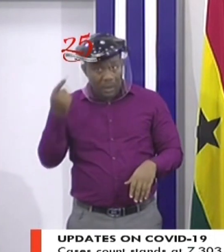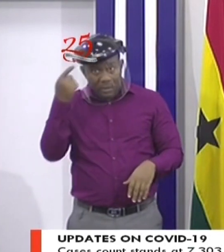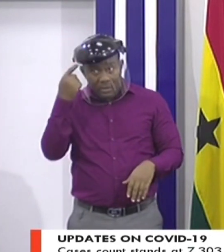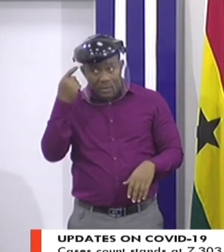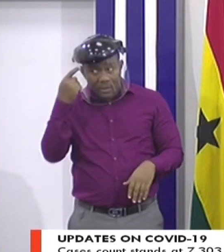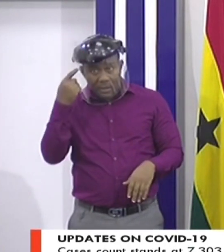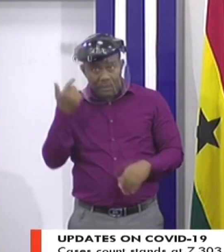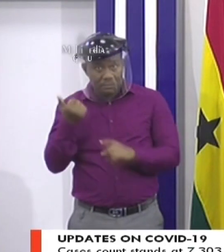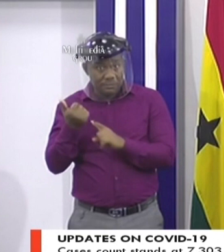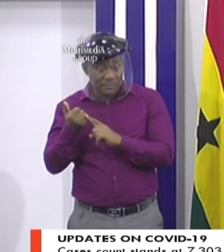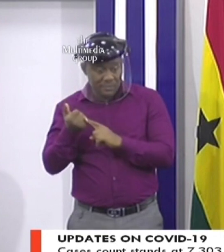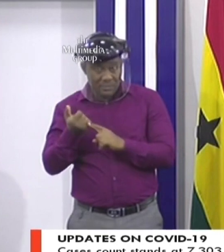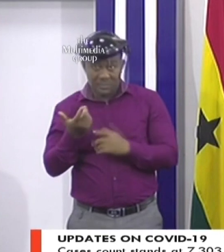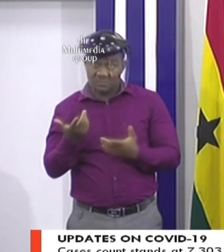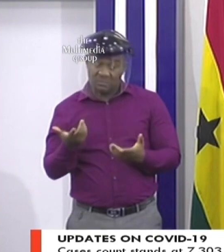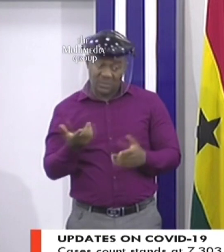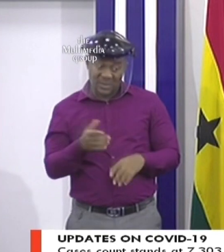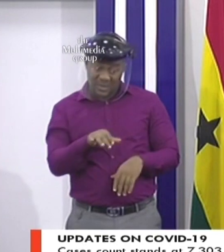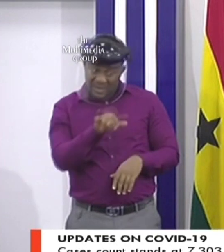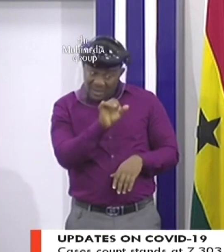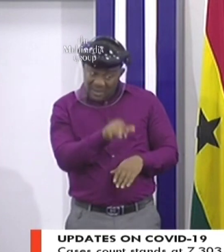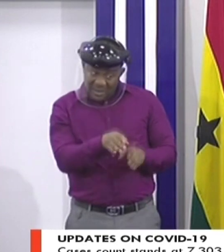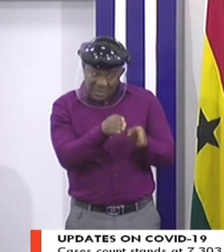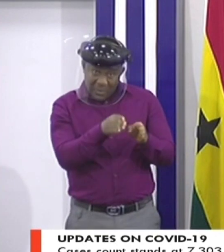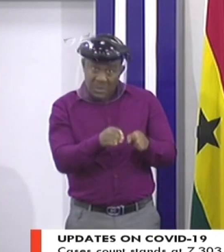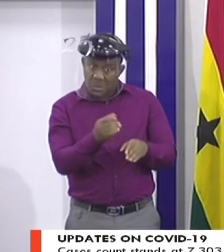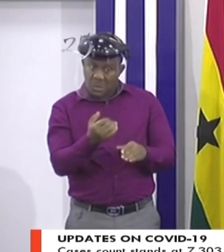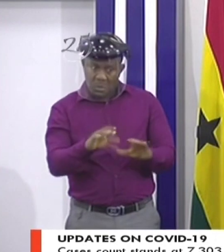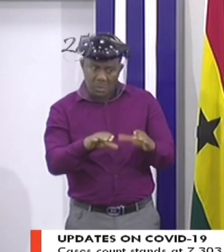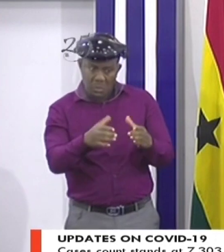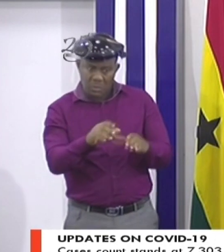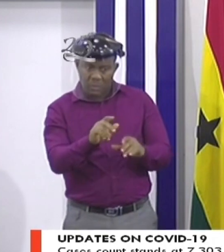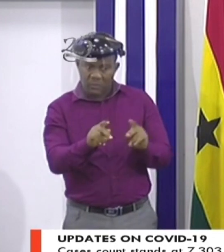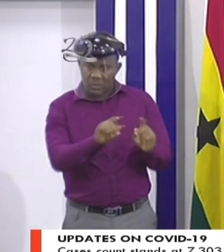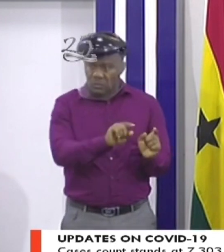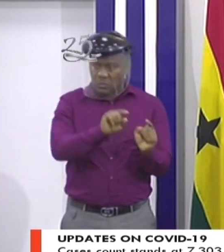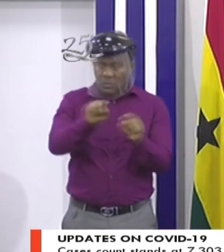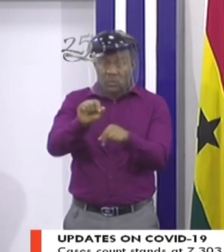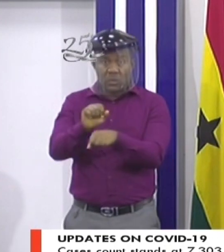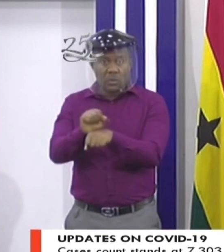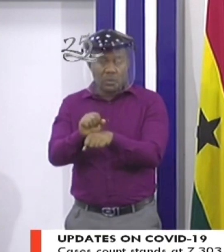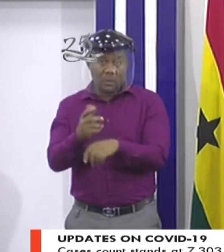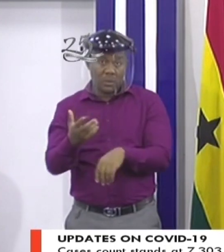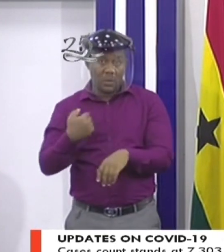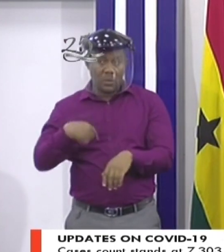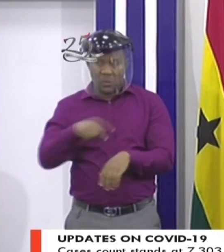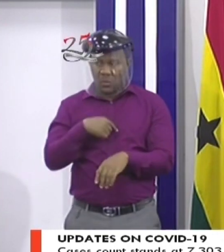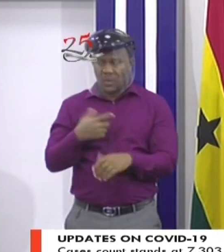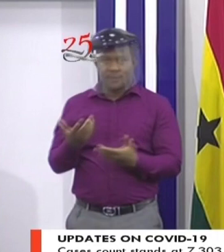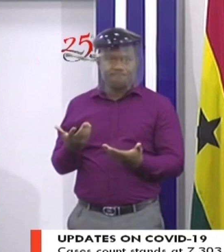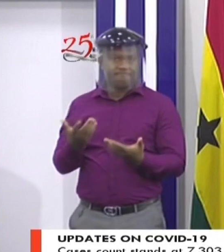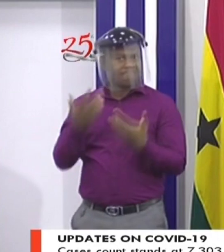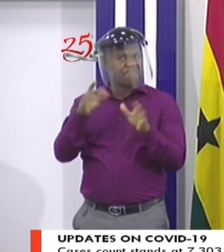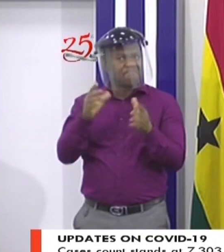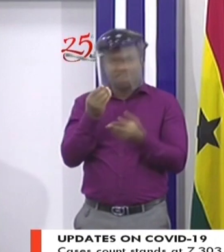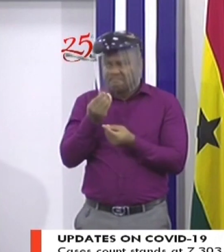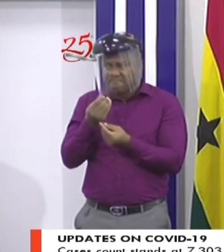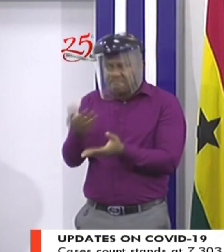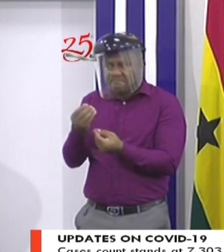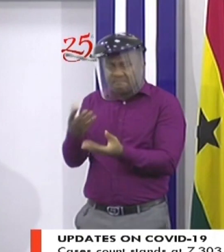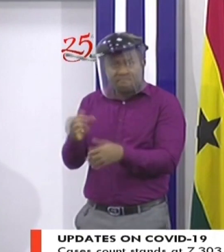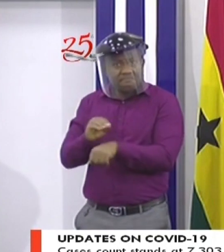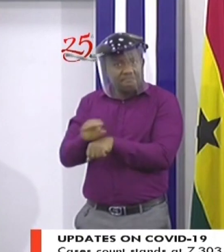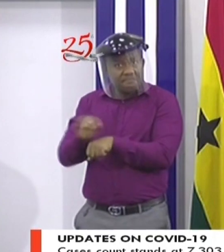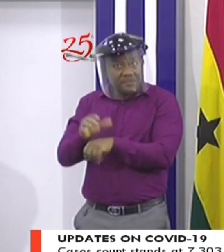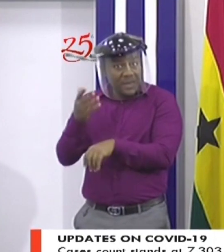that the particular person or group of people should come to work, our advice has been provided, but then